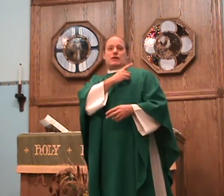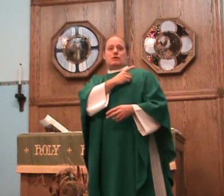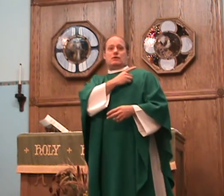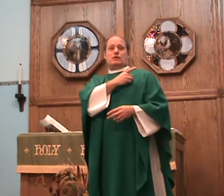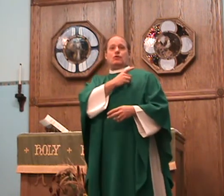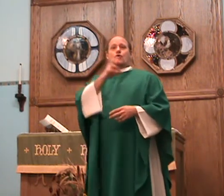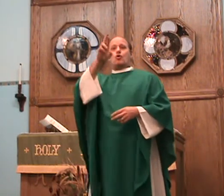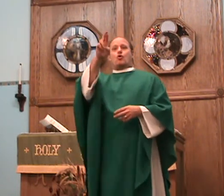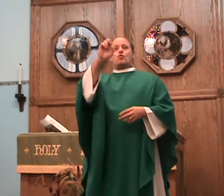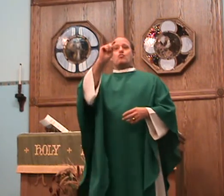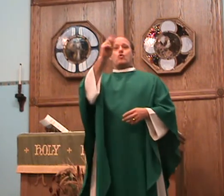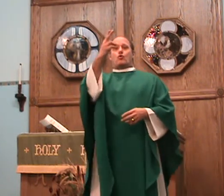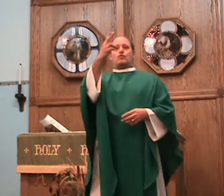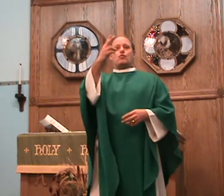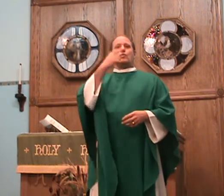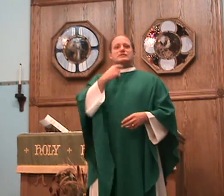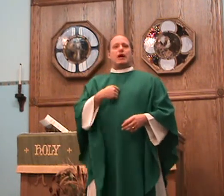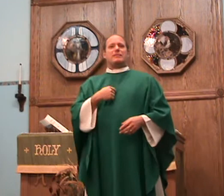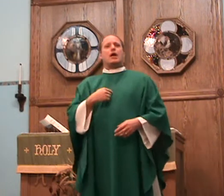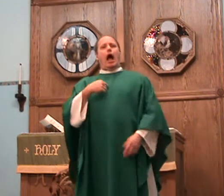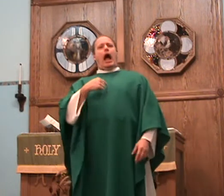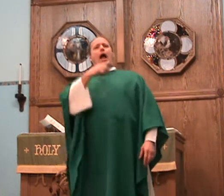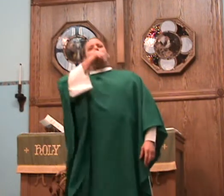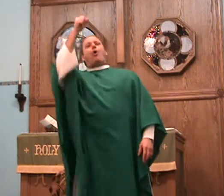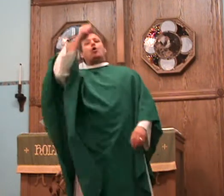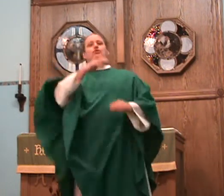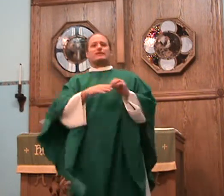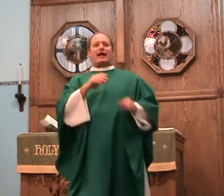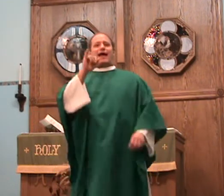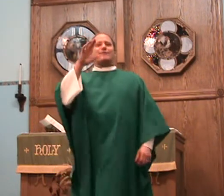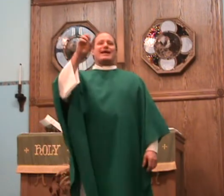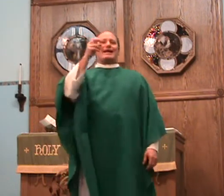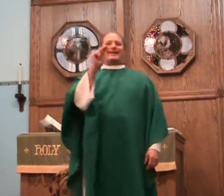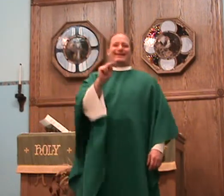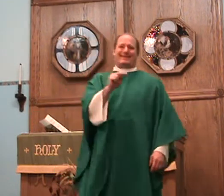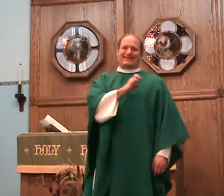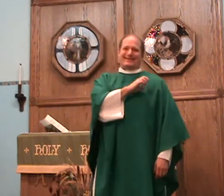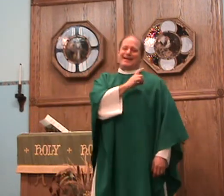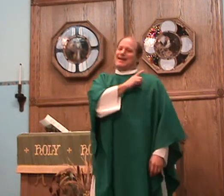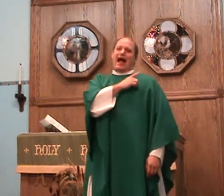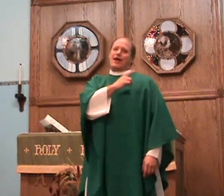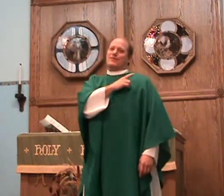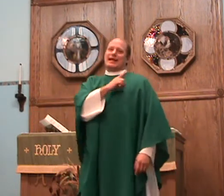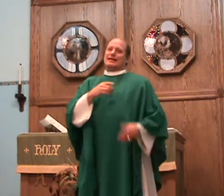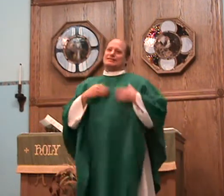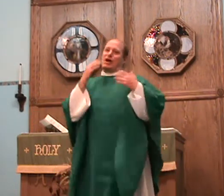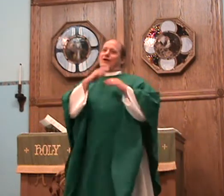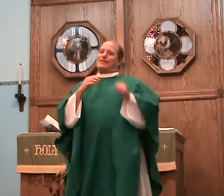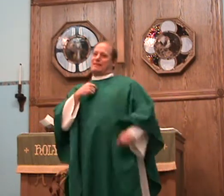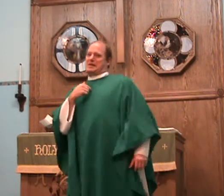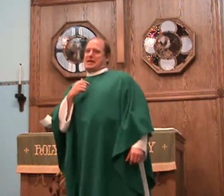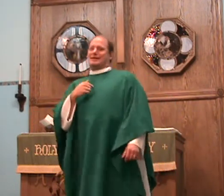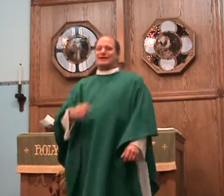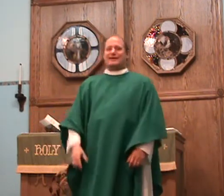Irene, Ruth will tell me, I'm older than Irene. Irene is younger than me.